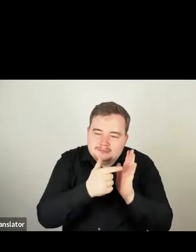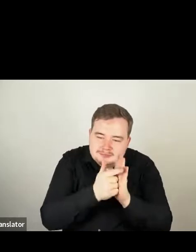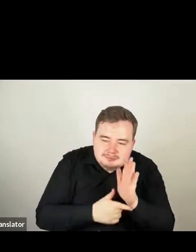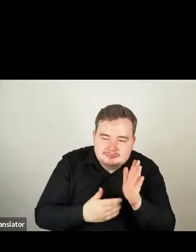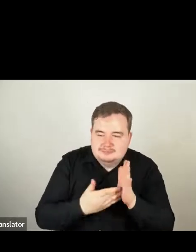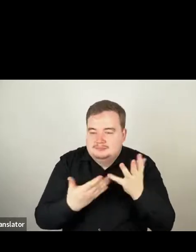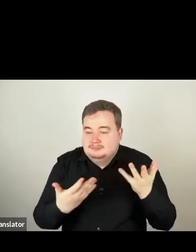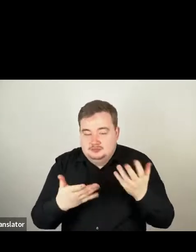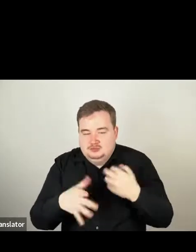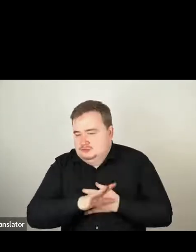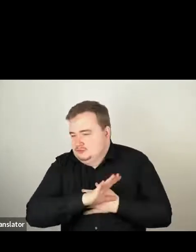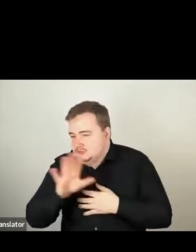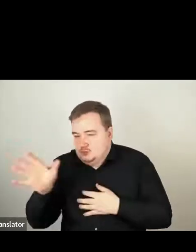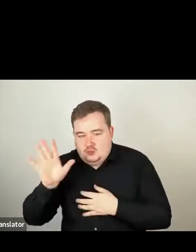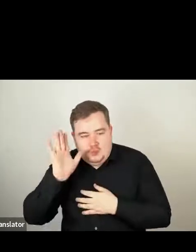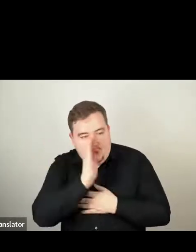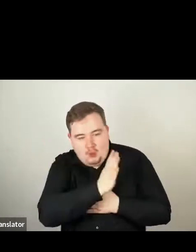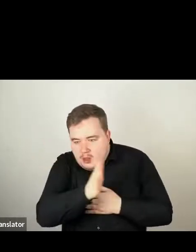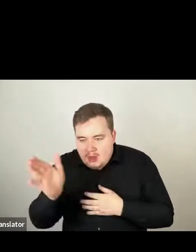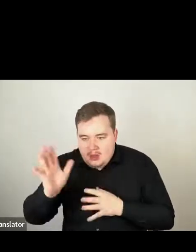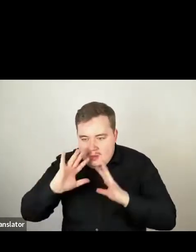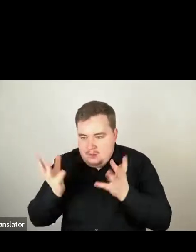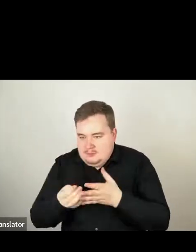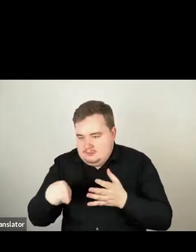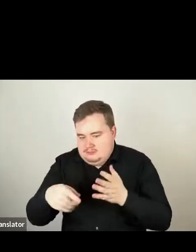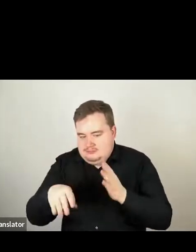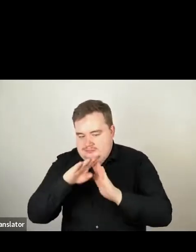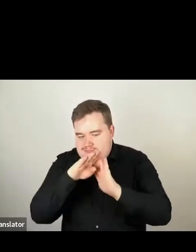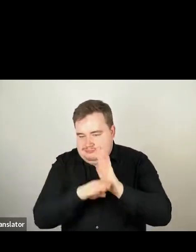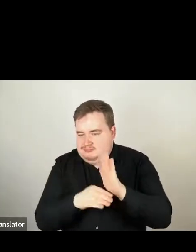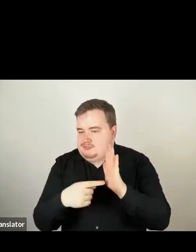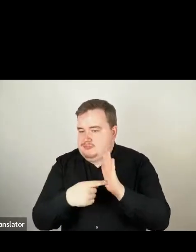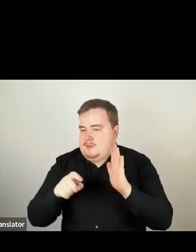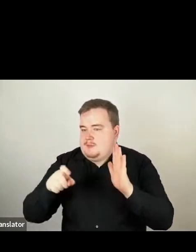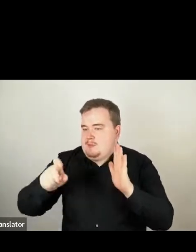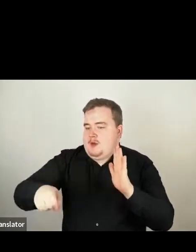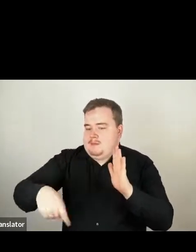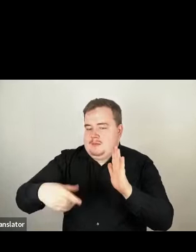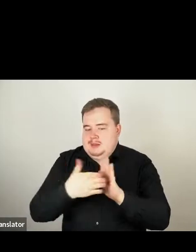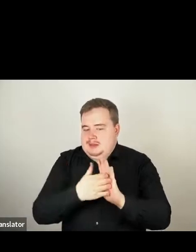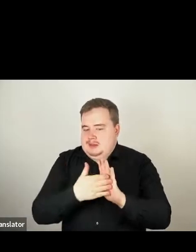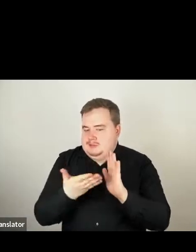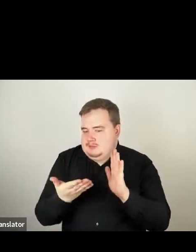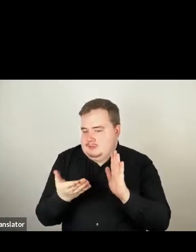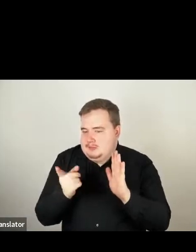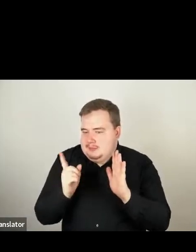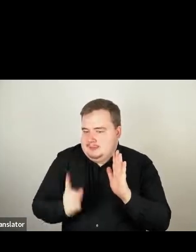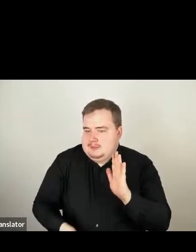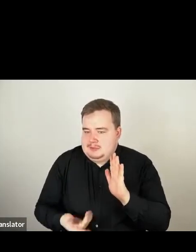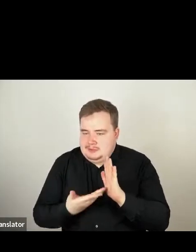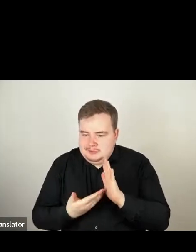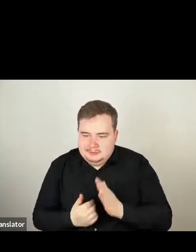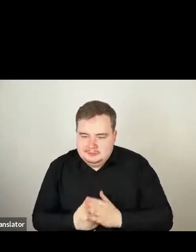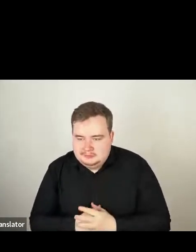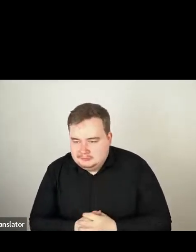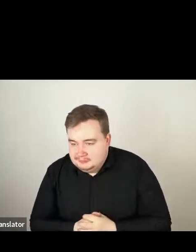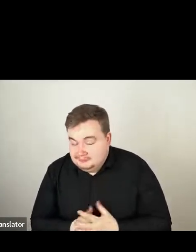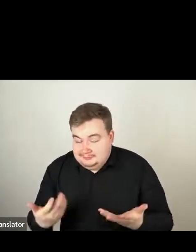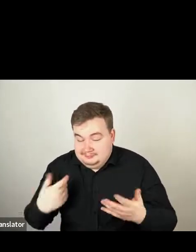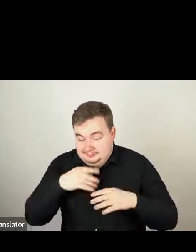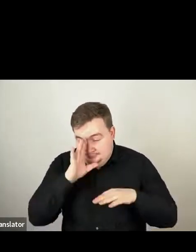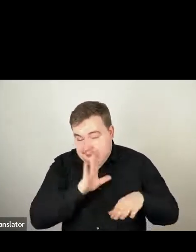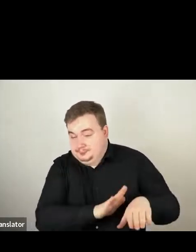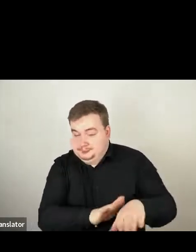the OSCE participating states? And I'm really happy to report to all of you that ODIHR is supporting parliaments in